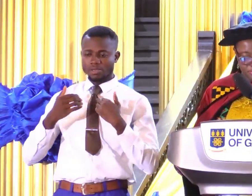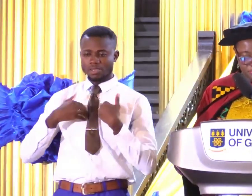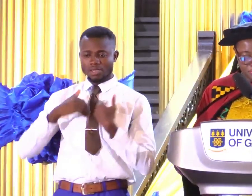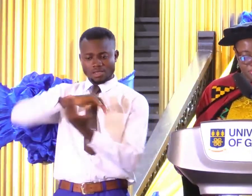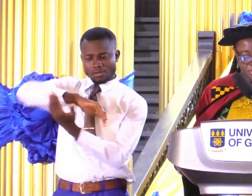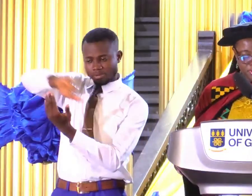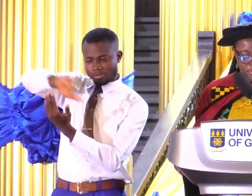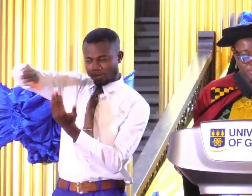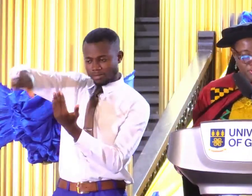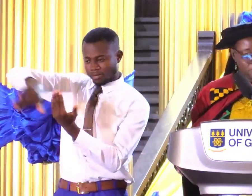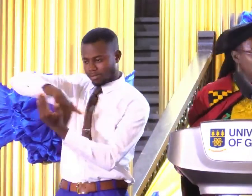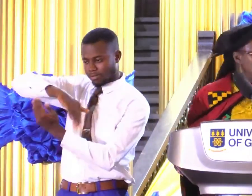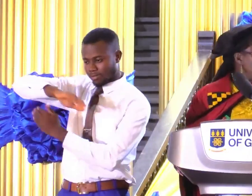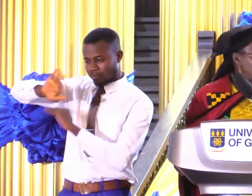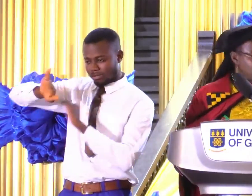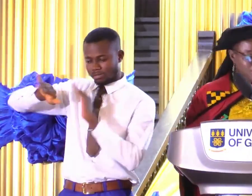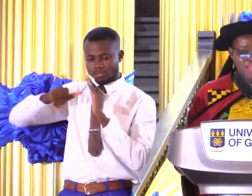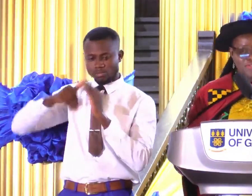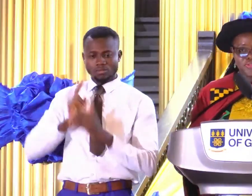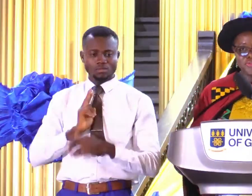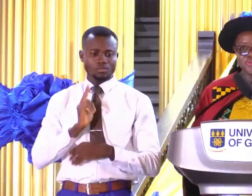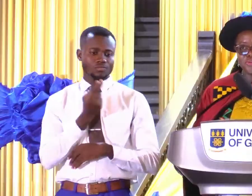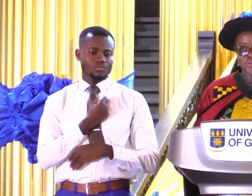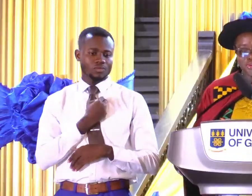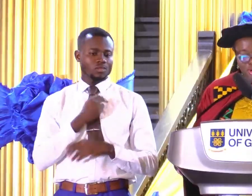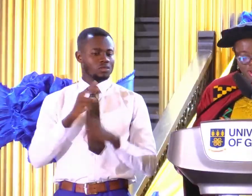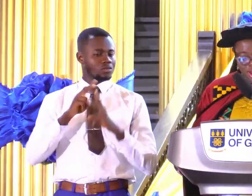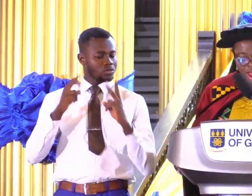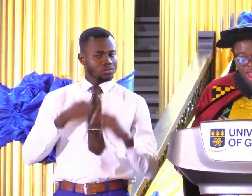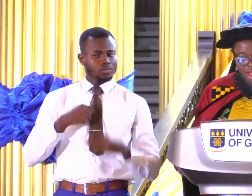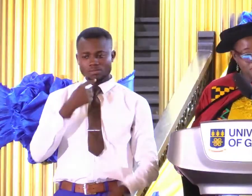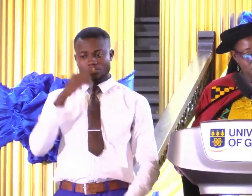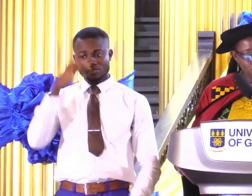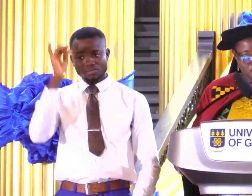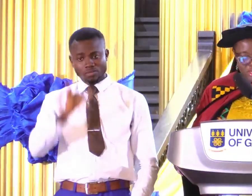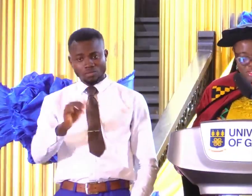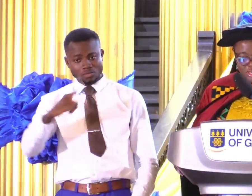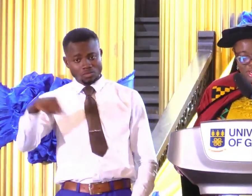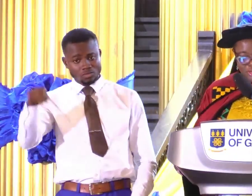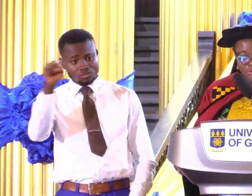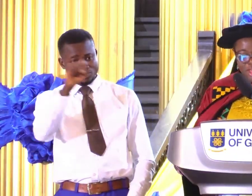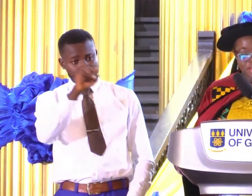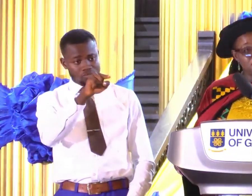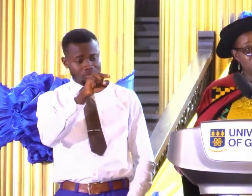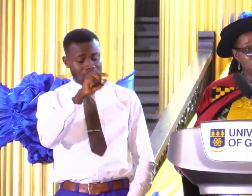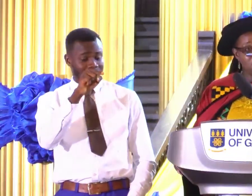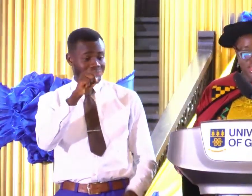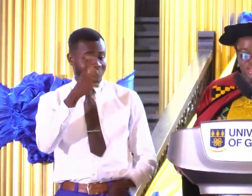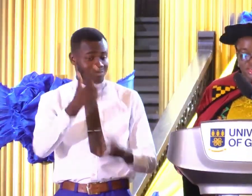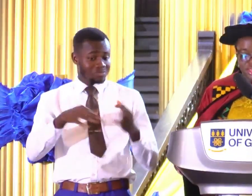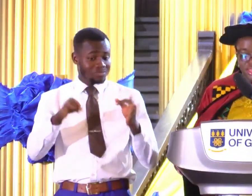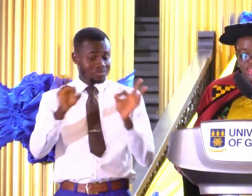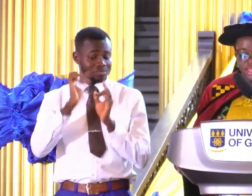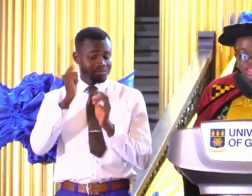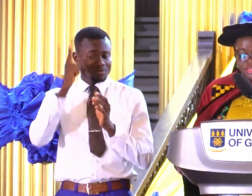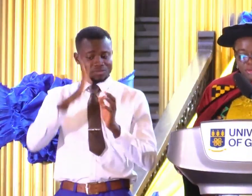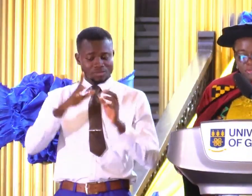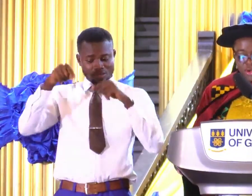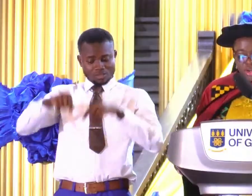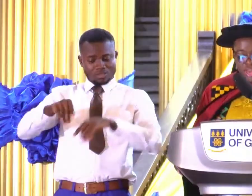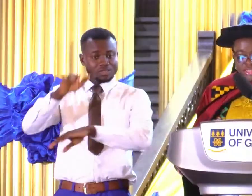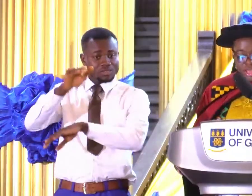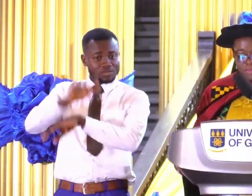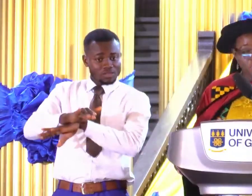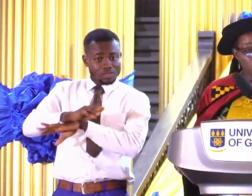us. So I would say to our distinguished lecturer this evening that may